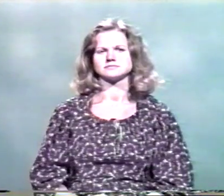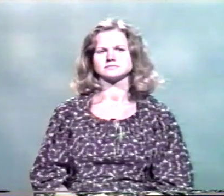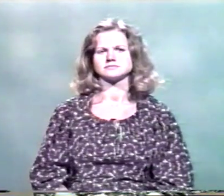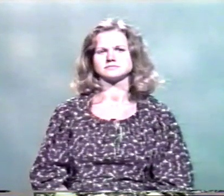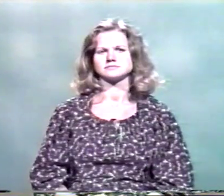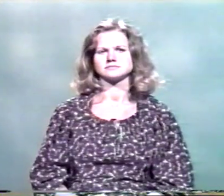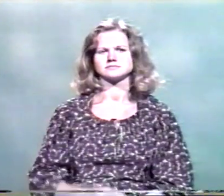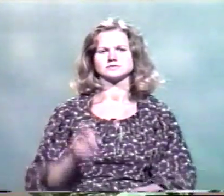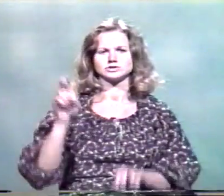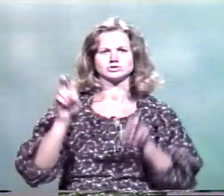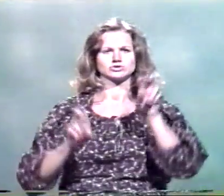Tournament.